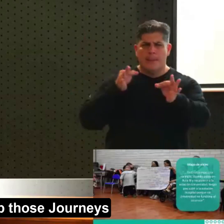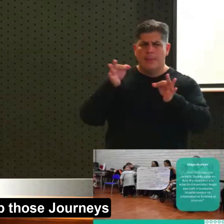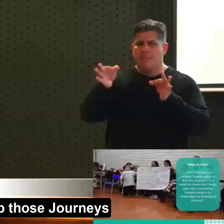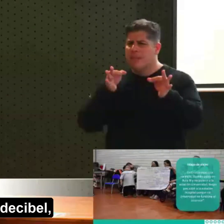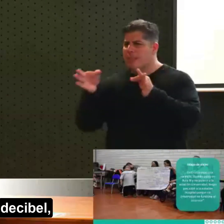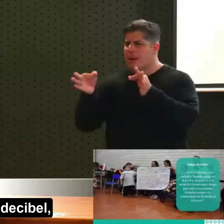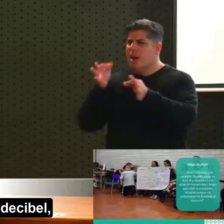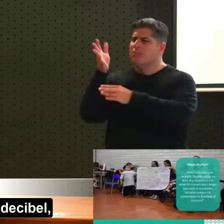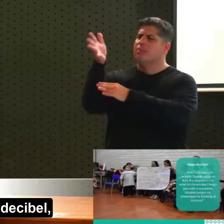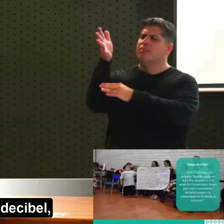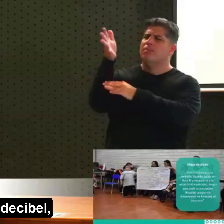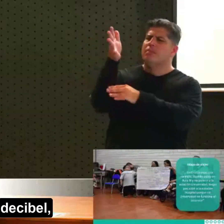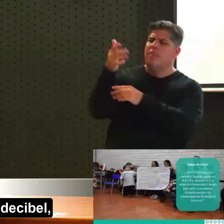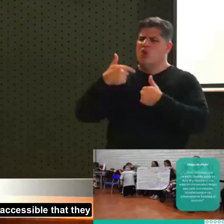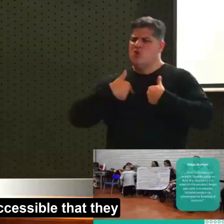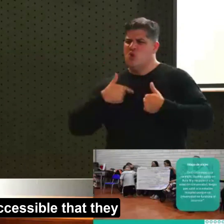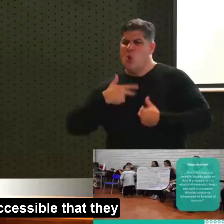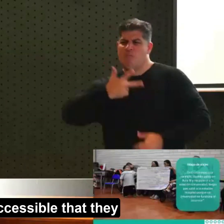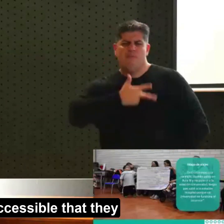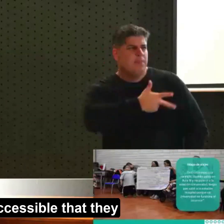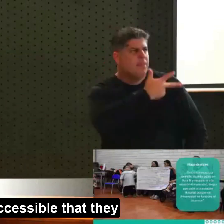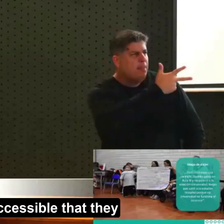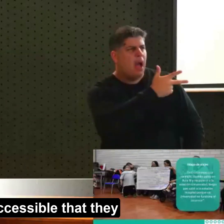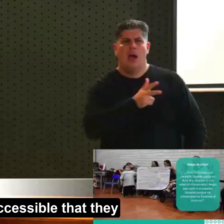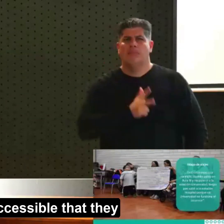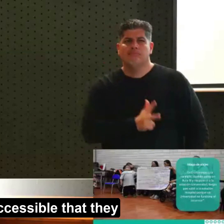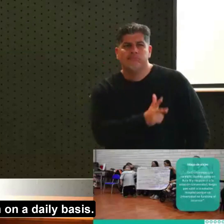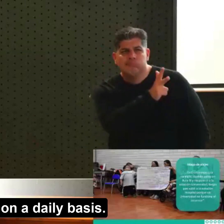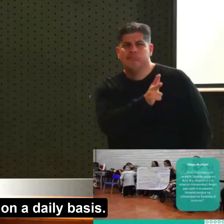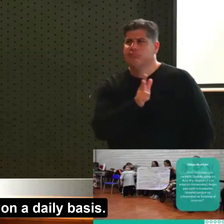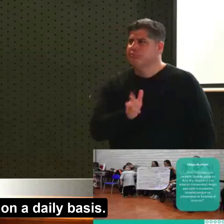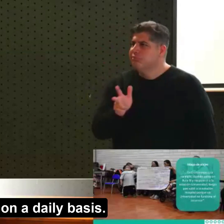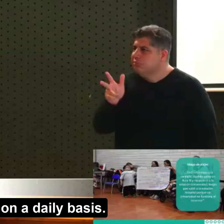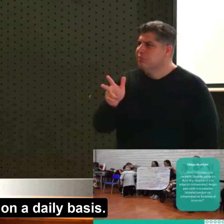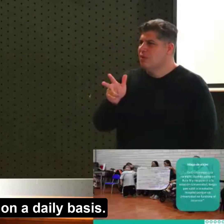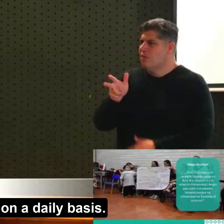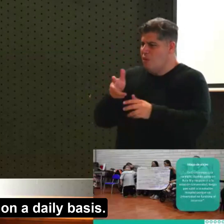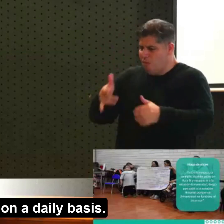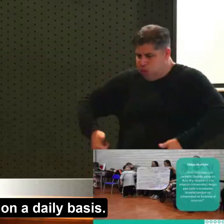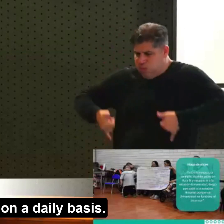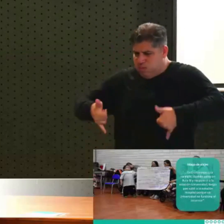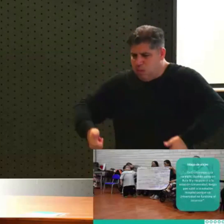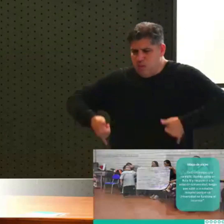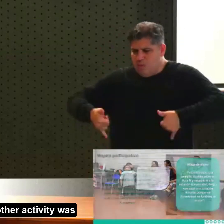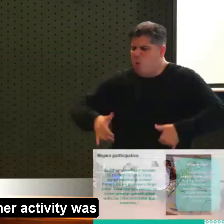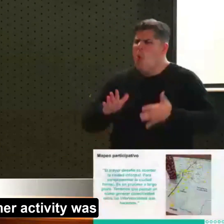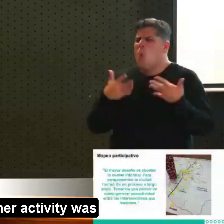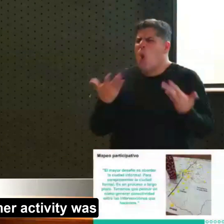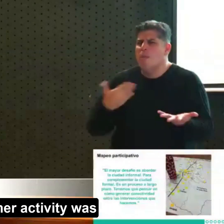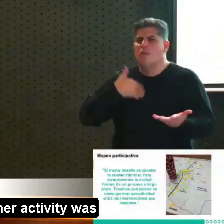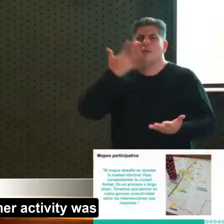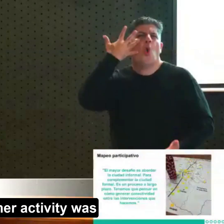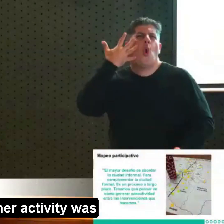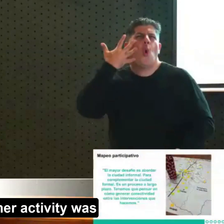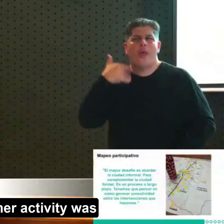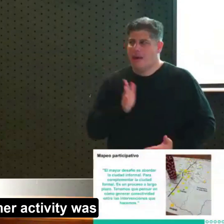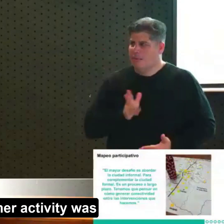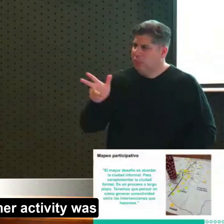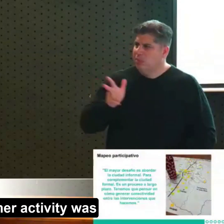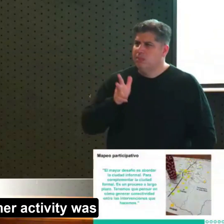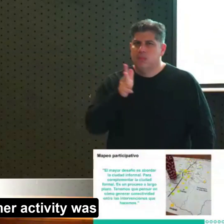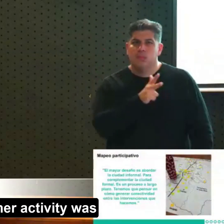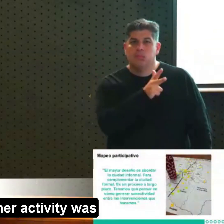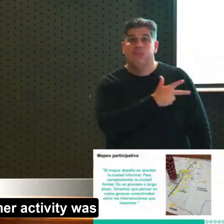those journeys, accessible and not so accessible, that they perform on a daily basis. The